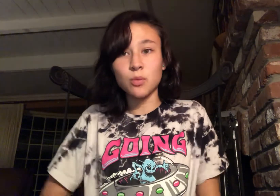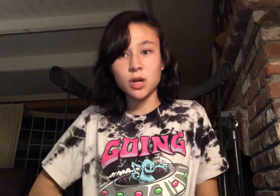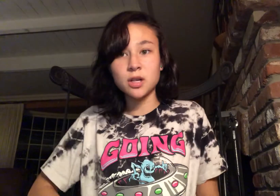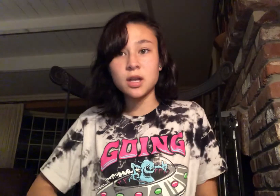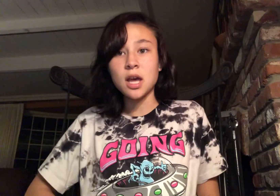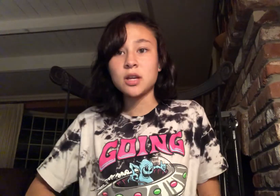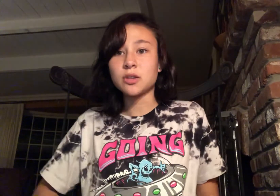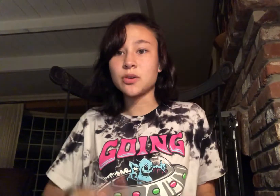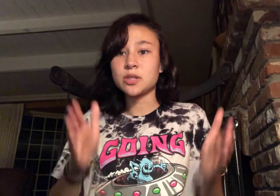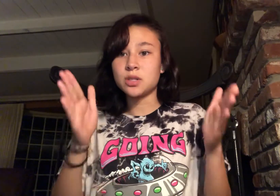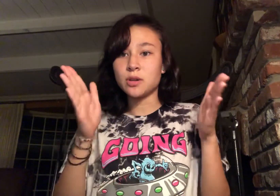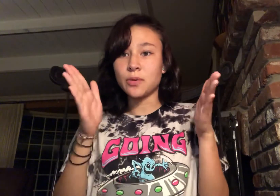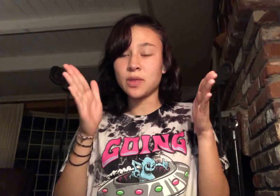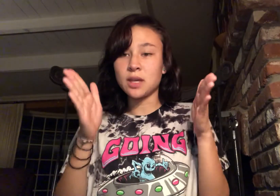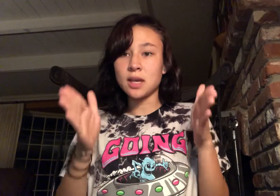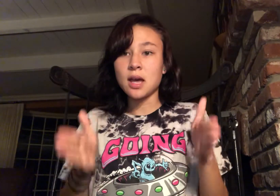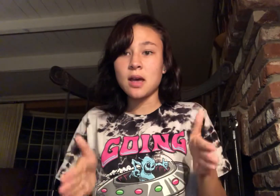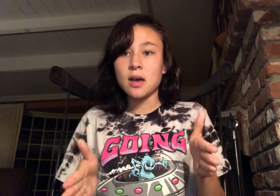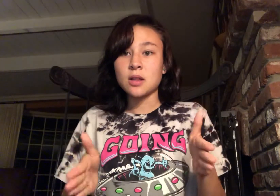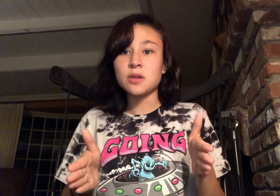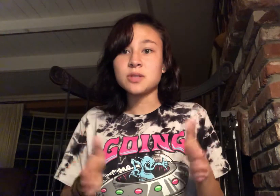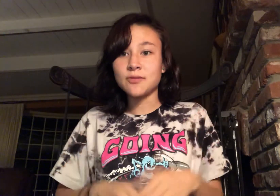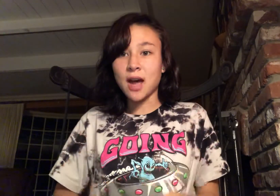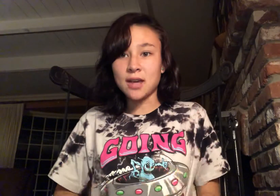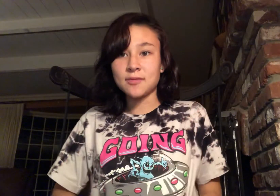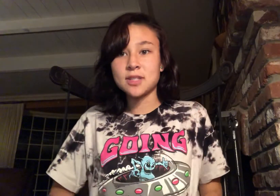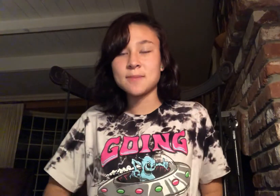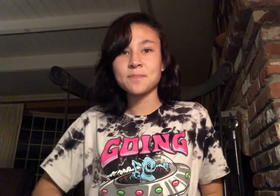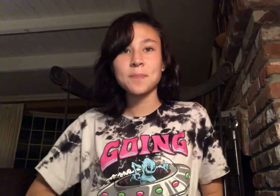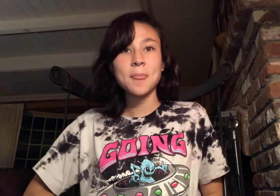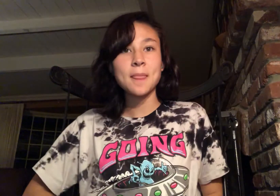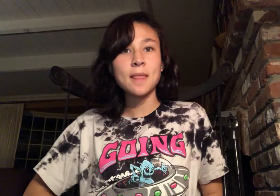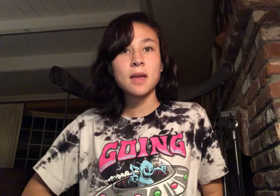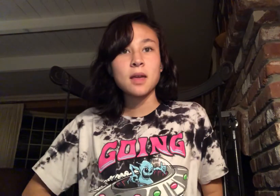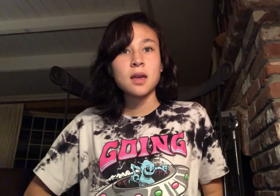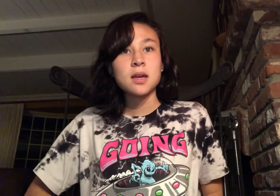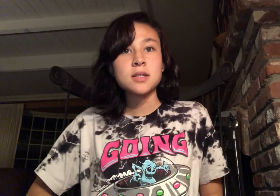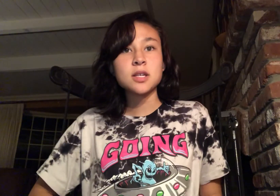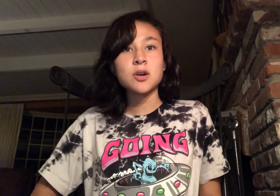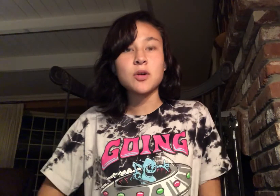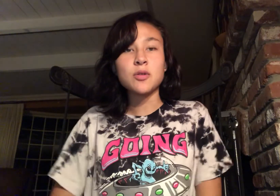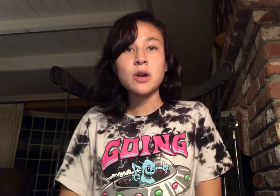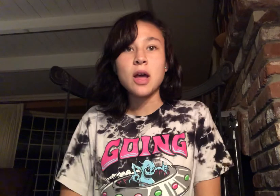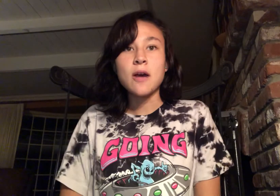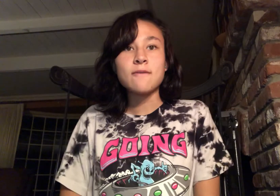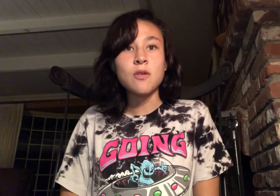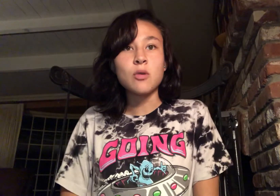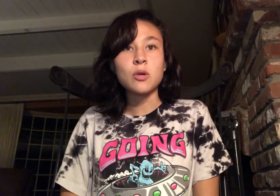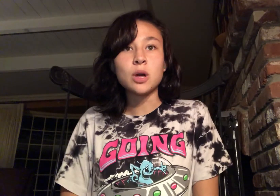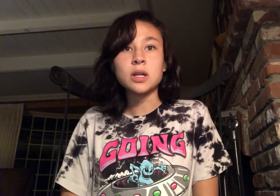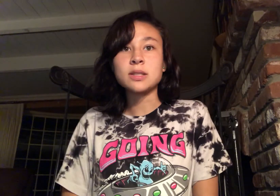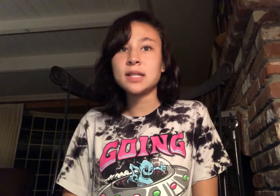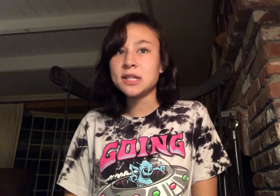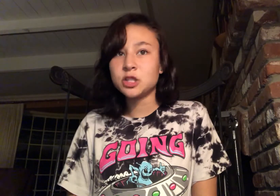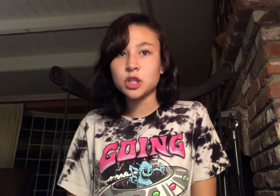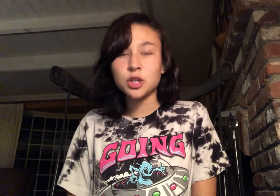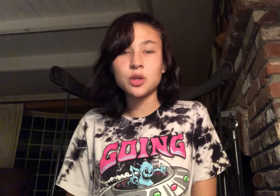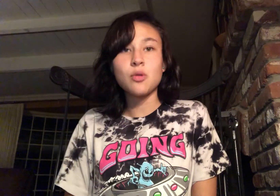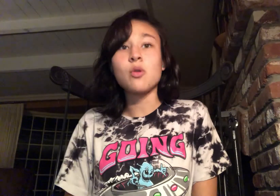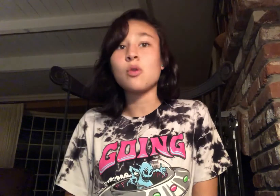word, you're going to do it with the closed 5's. So for teacher